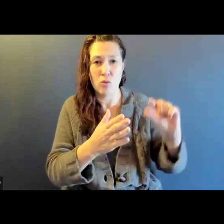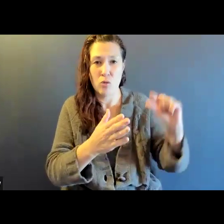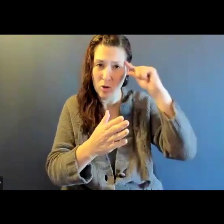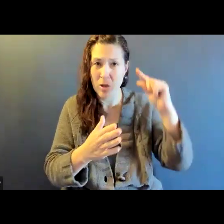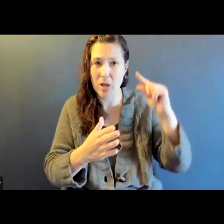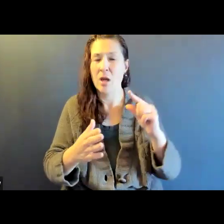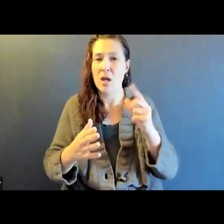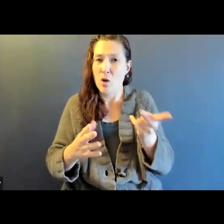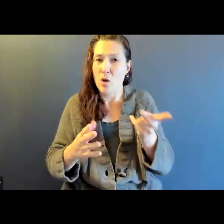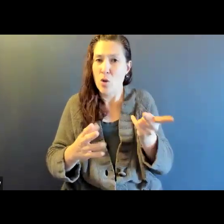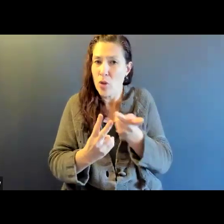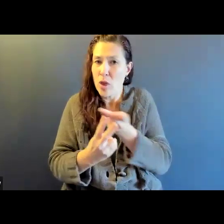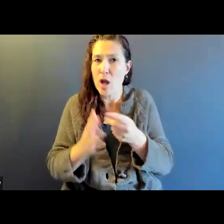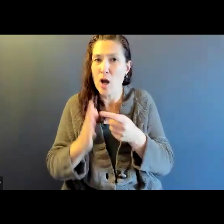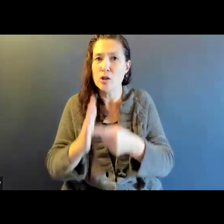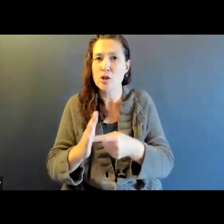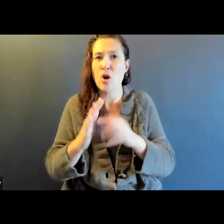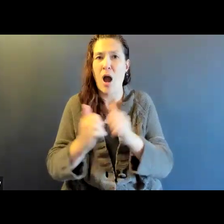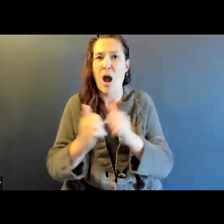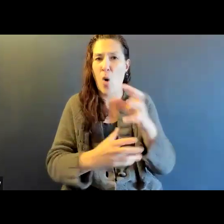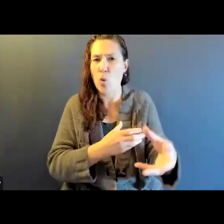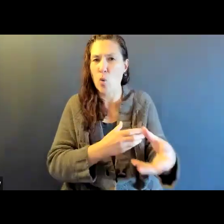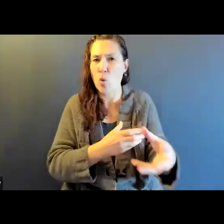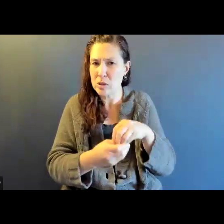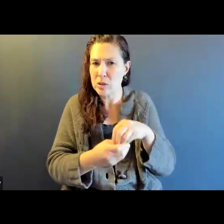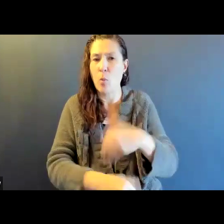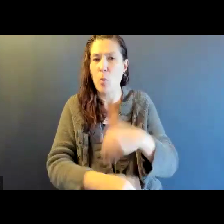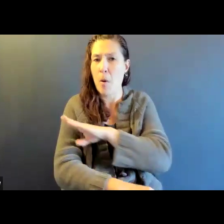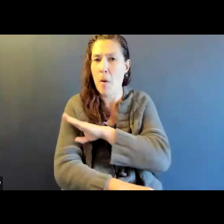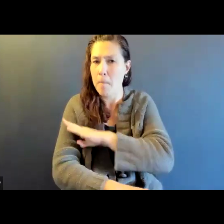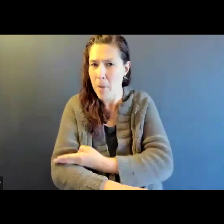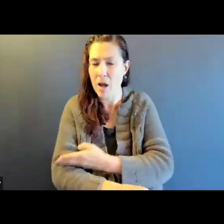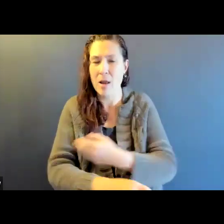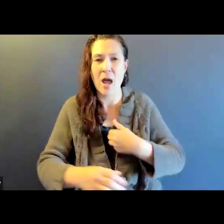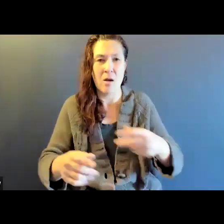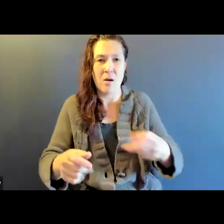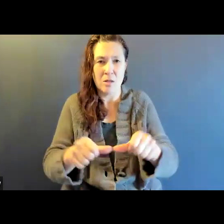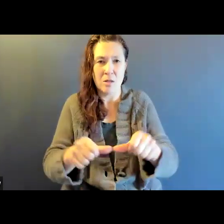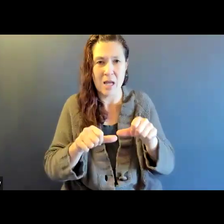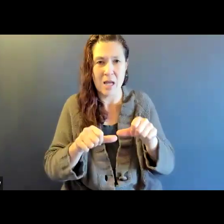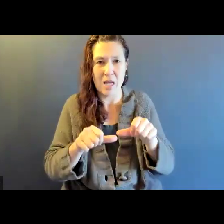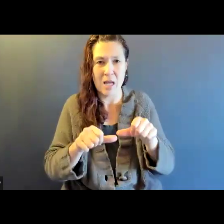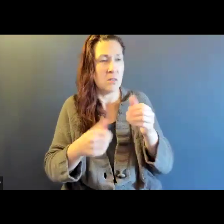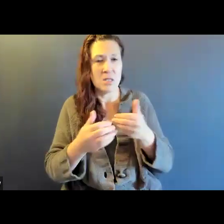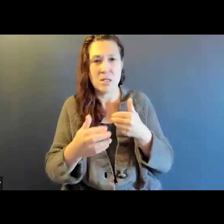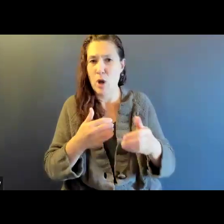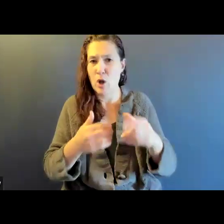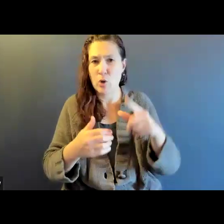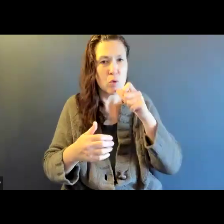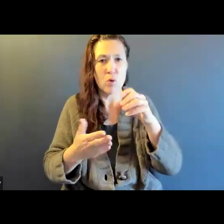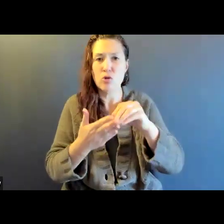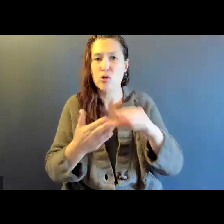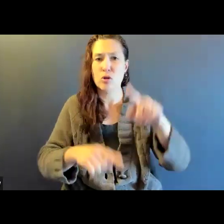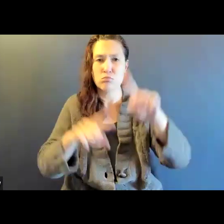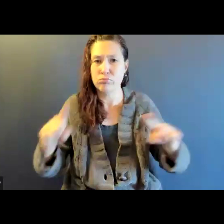of inclusivity by creating spaces where students of all abilities can come together, thrive, and support